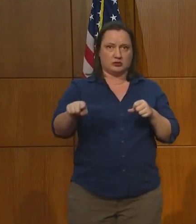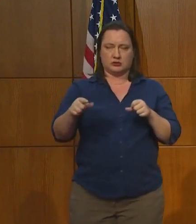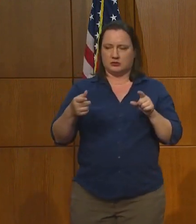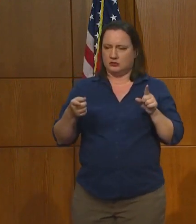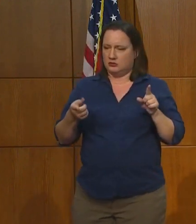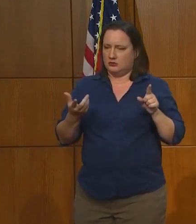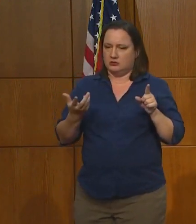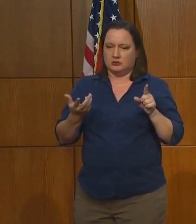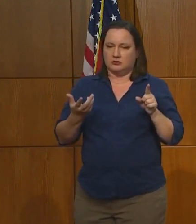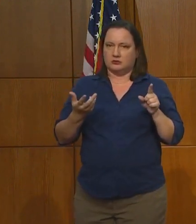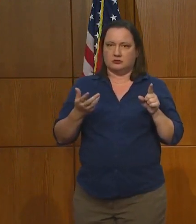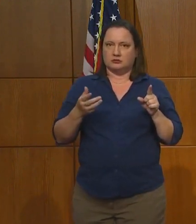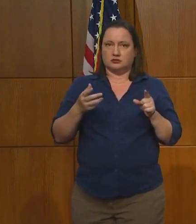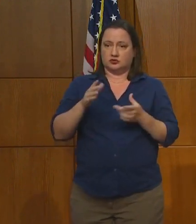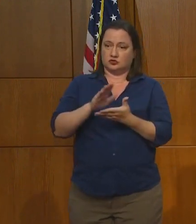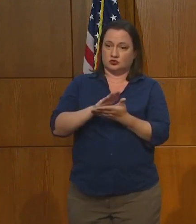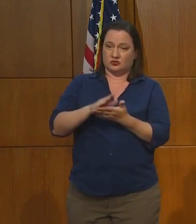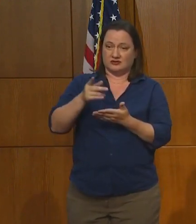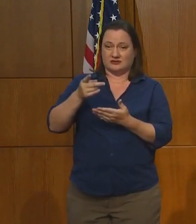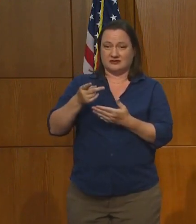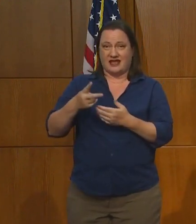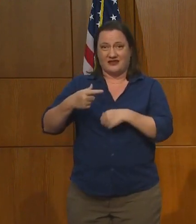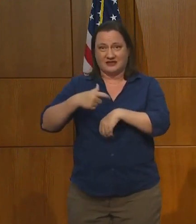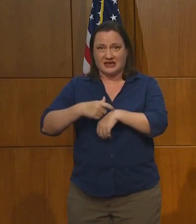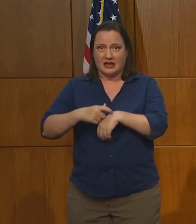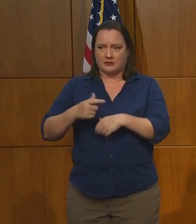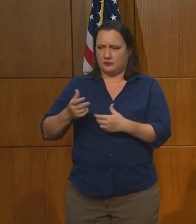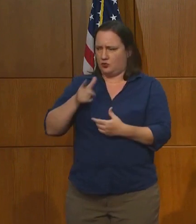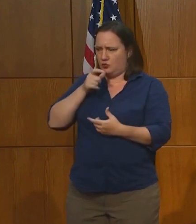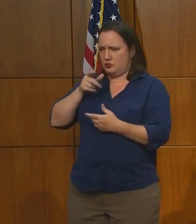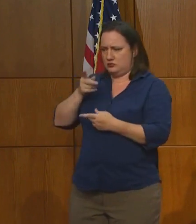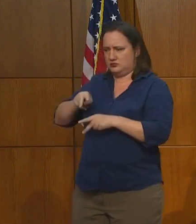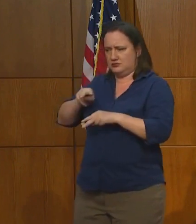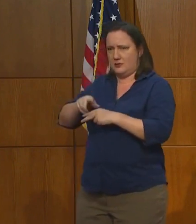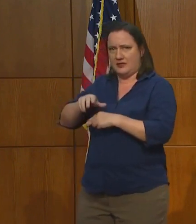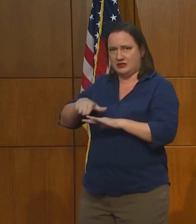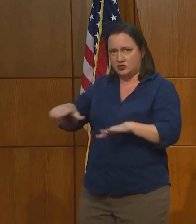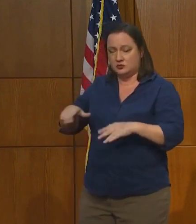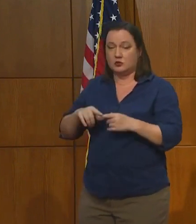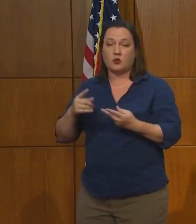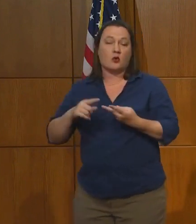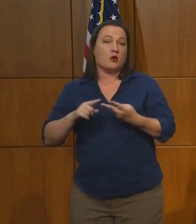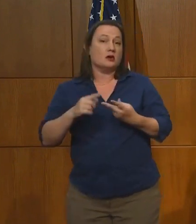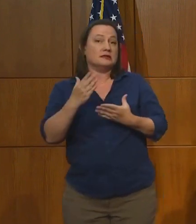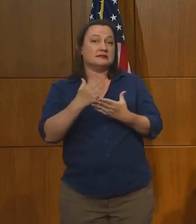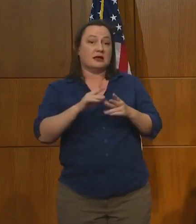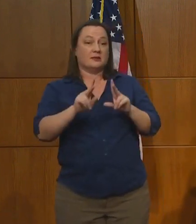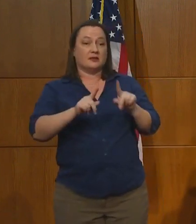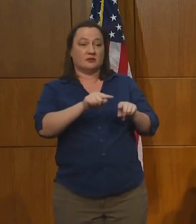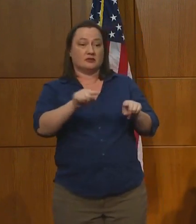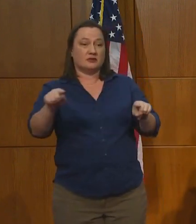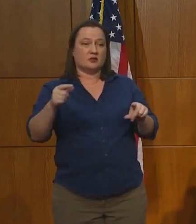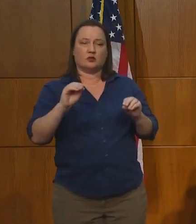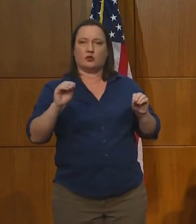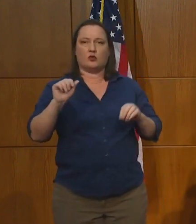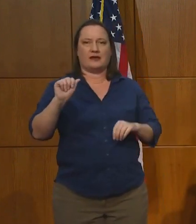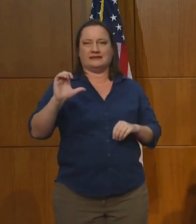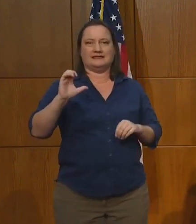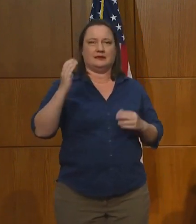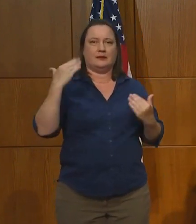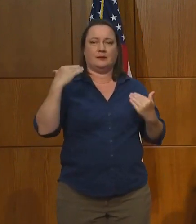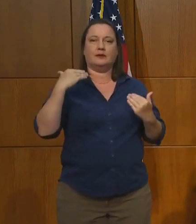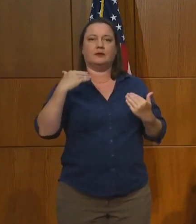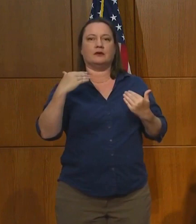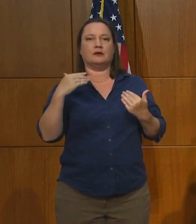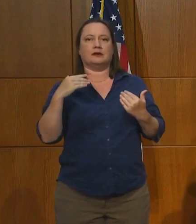don't have transportation, as some of these service groups are struggling with funding, so they can't really kick